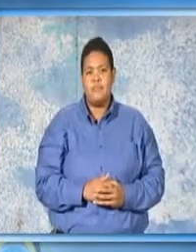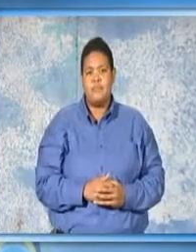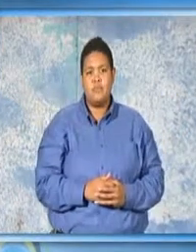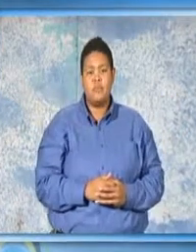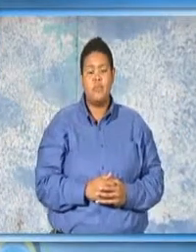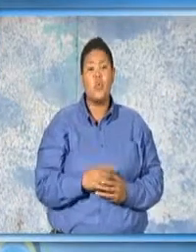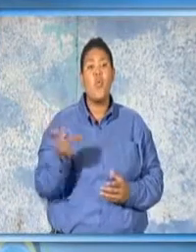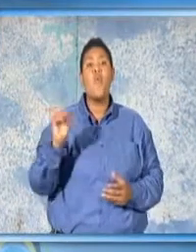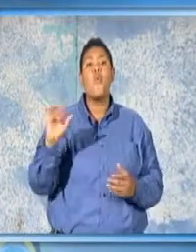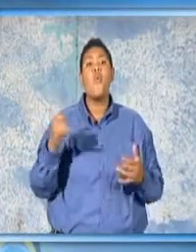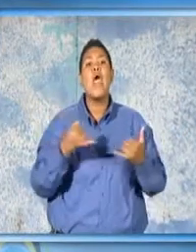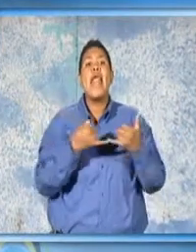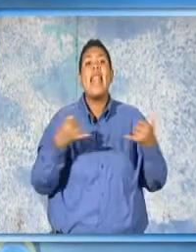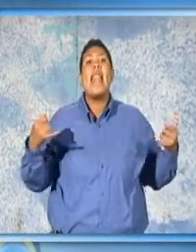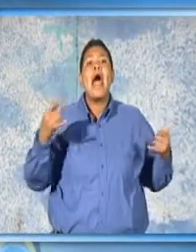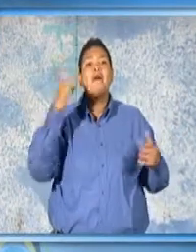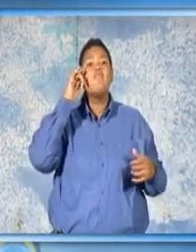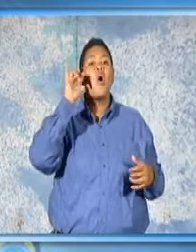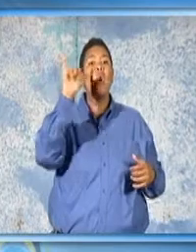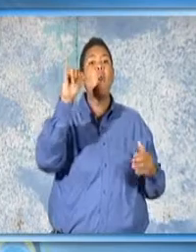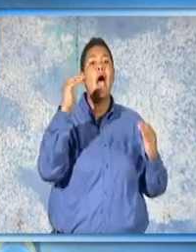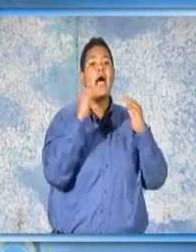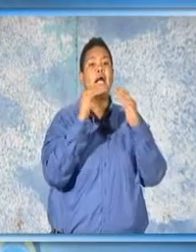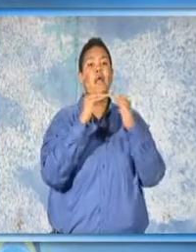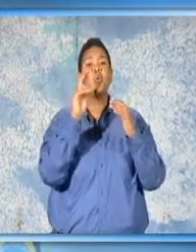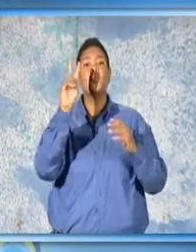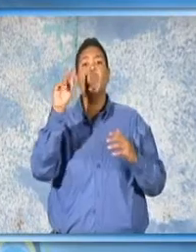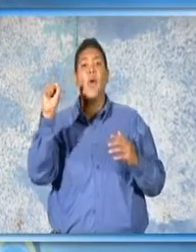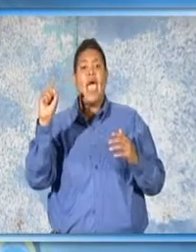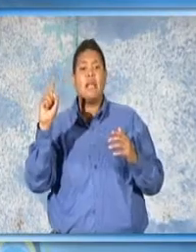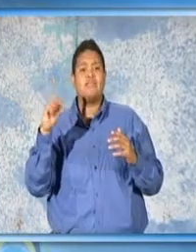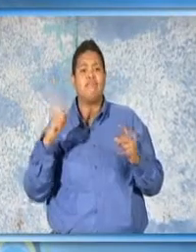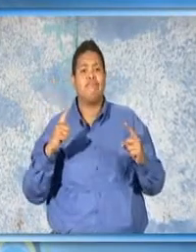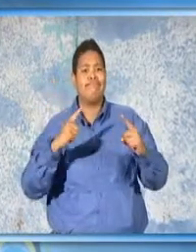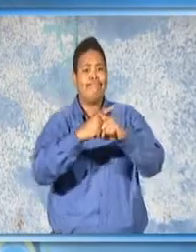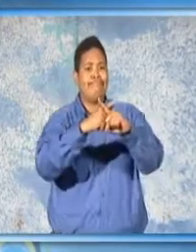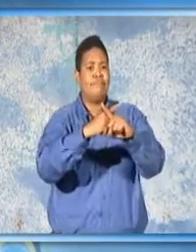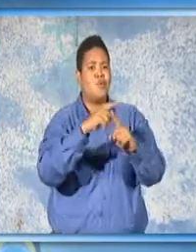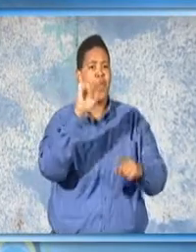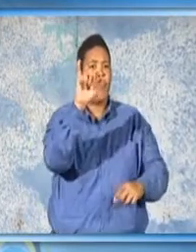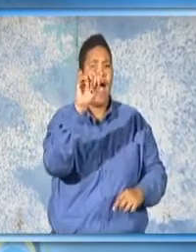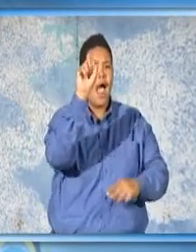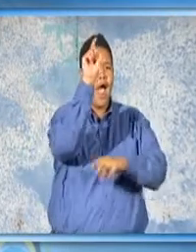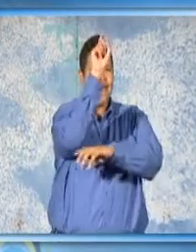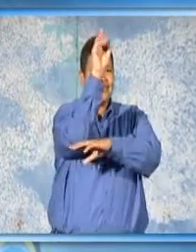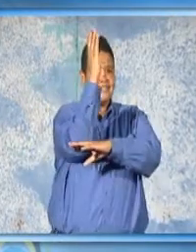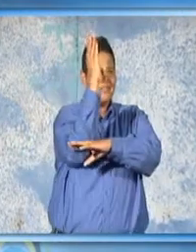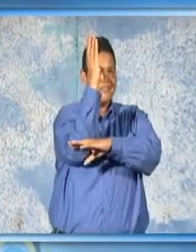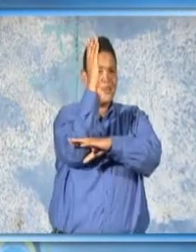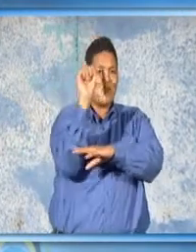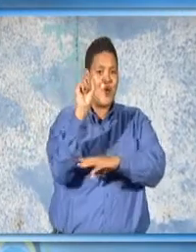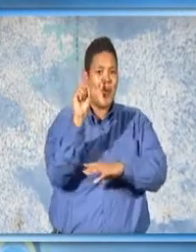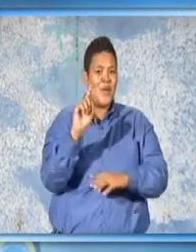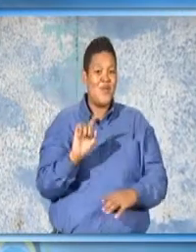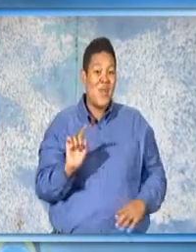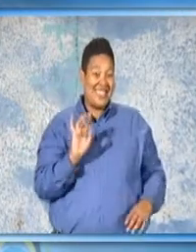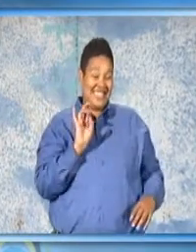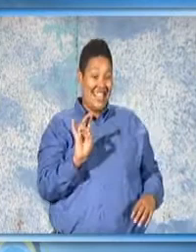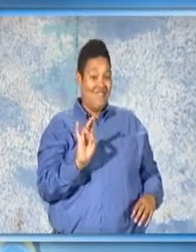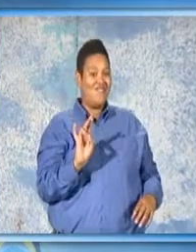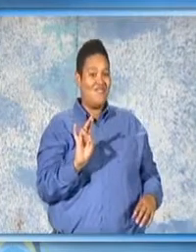Where does the line for y equals 2x plus 7 cross the y-axis? At 7 on the